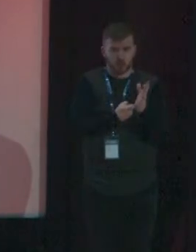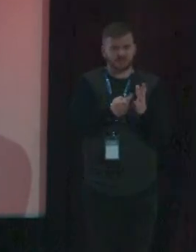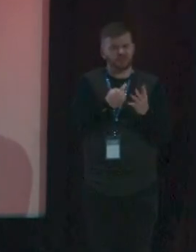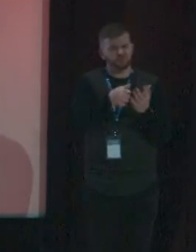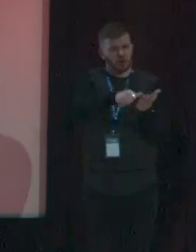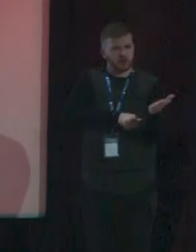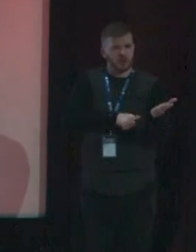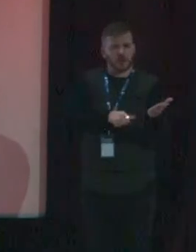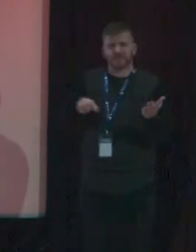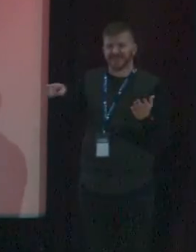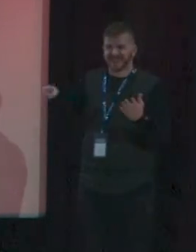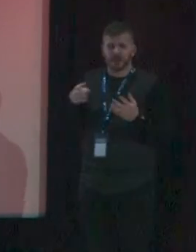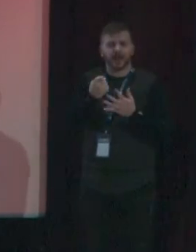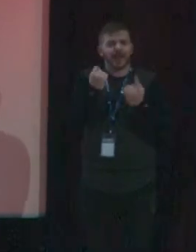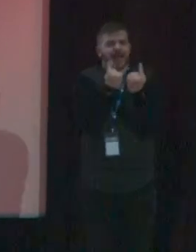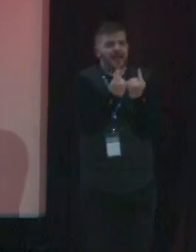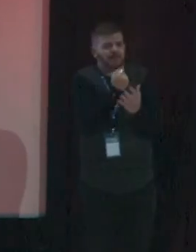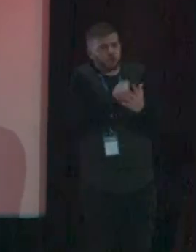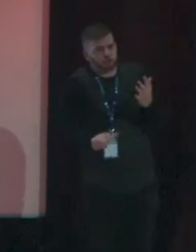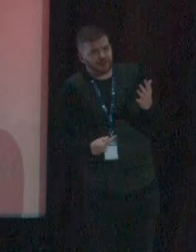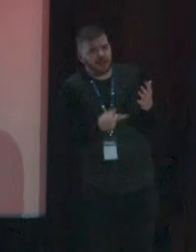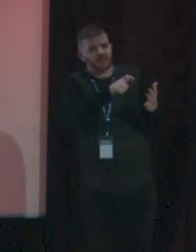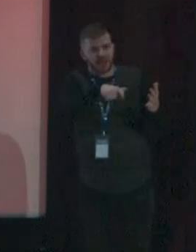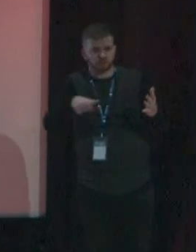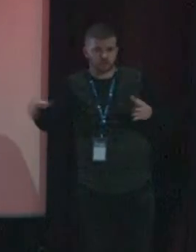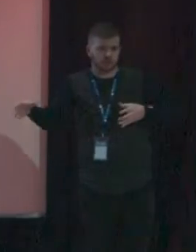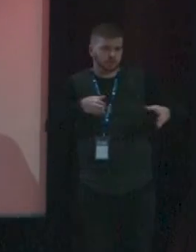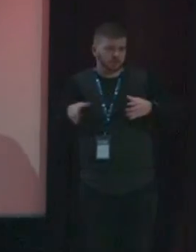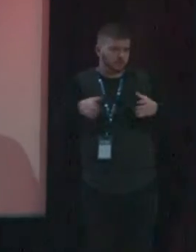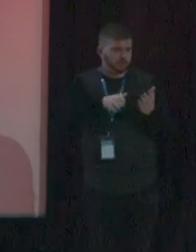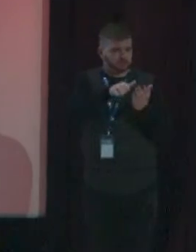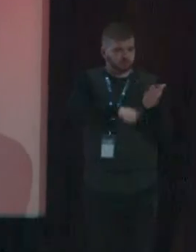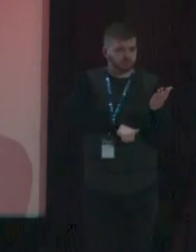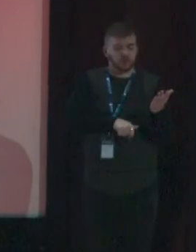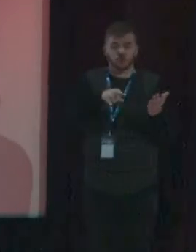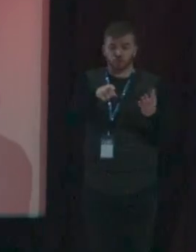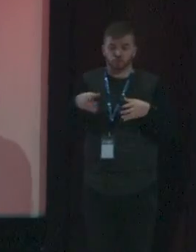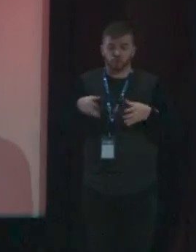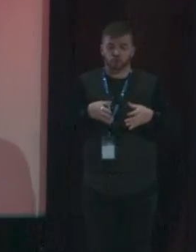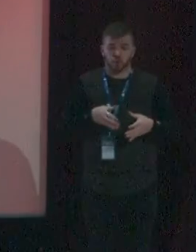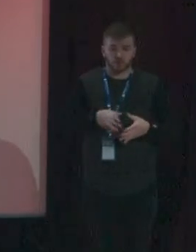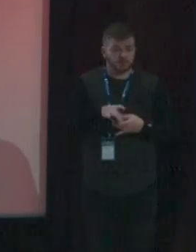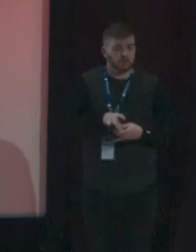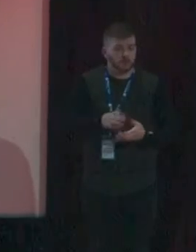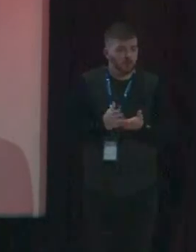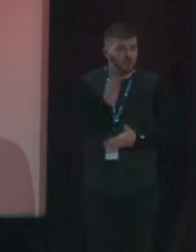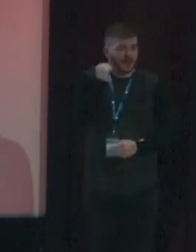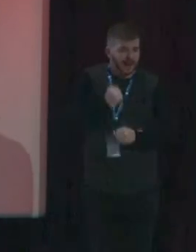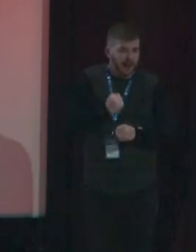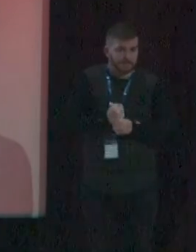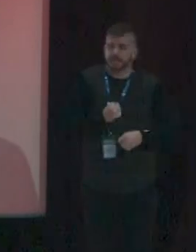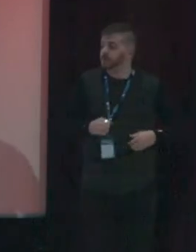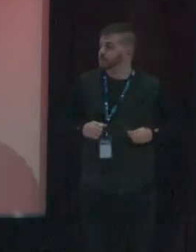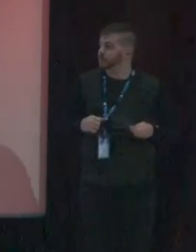is effectively an inventory. But it's an inventory of characters, the inventory of characters that you recruit and that work for you in the game.